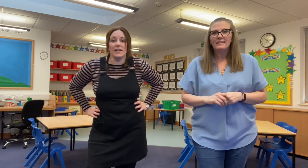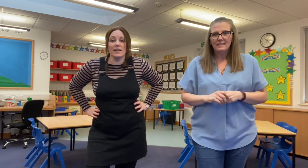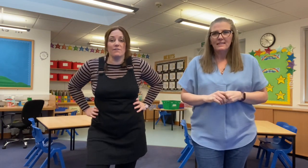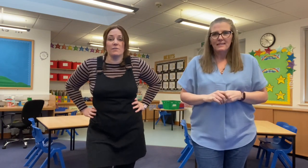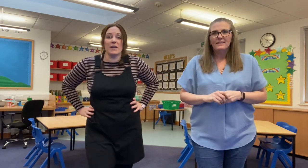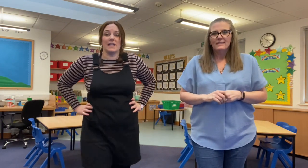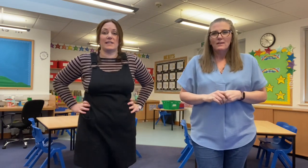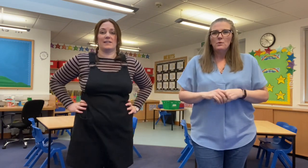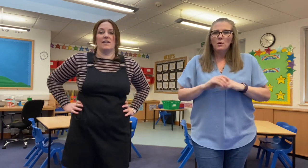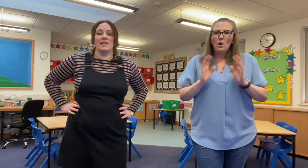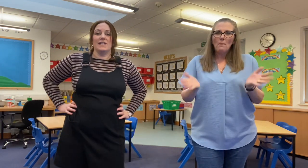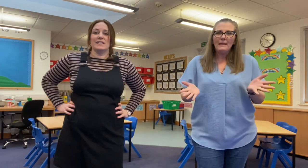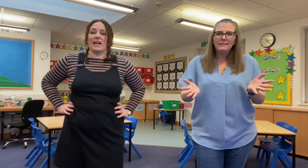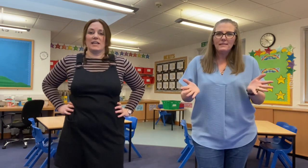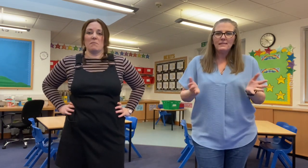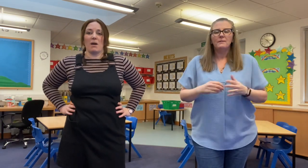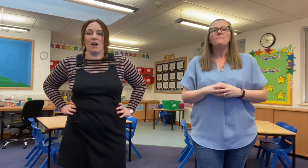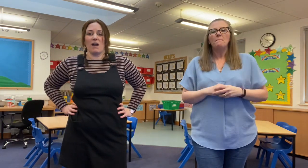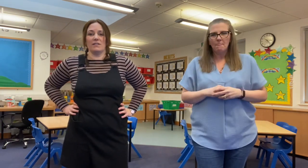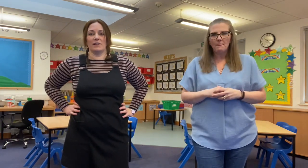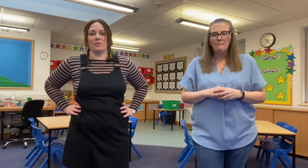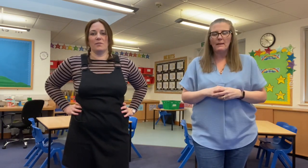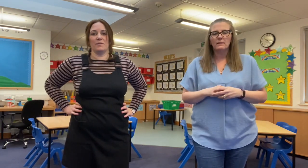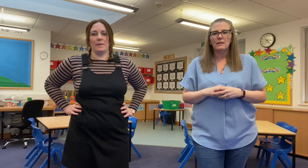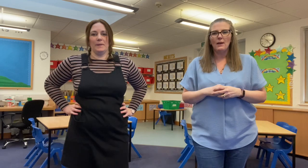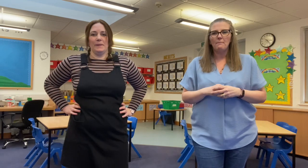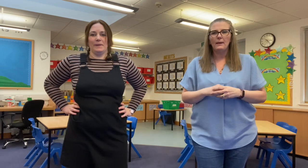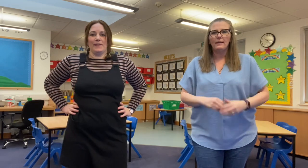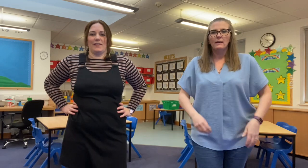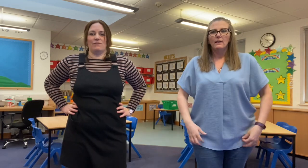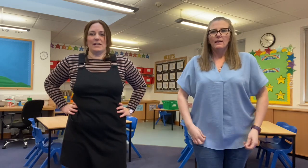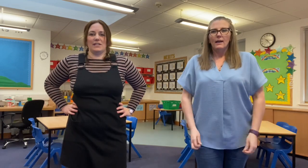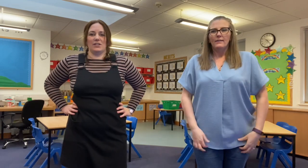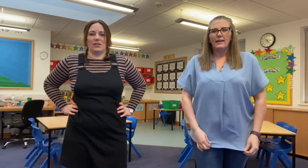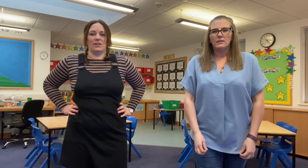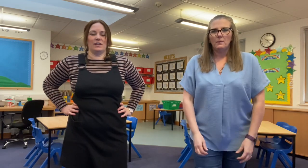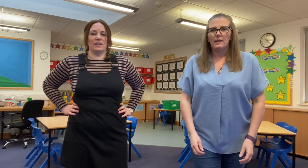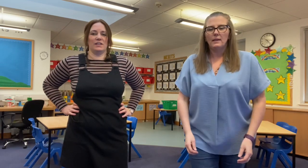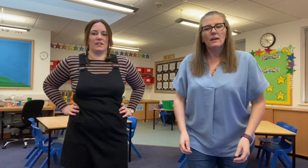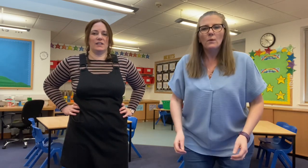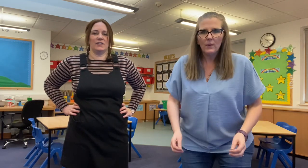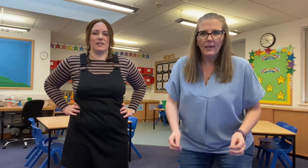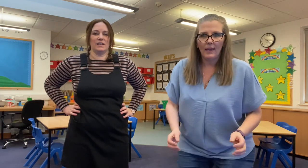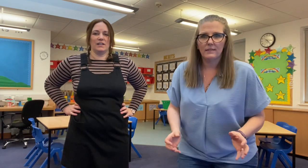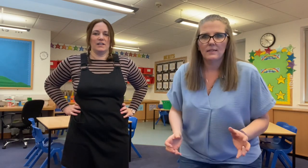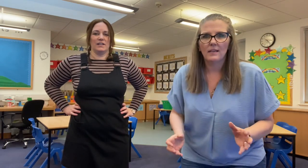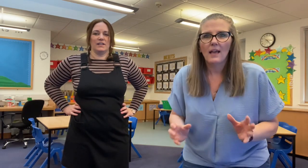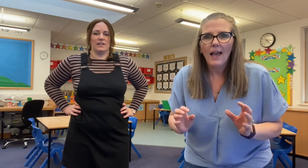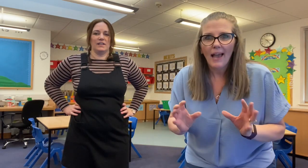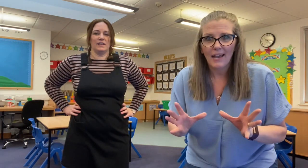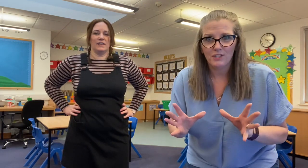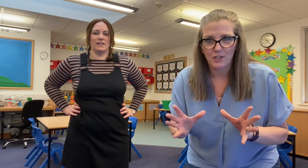every week and all your comments, taking part. They make us so happy. They really do. And next week we get our